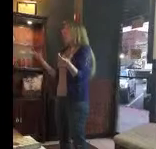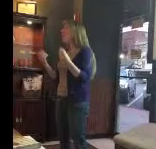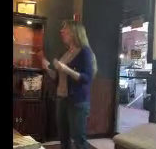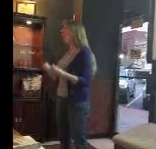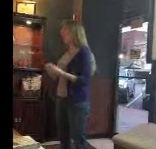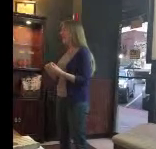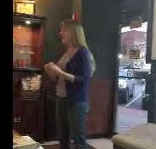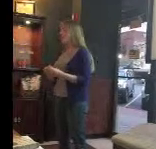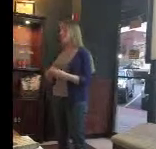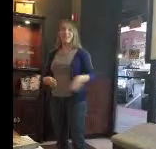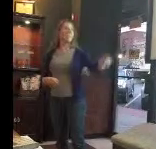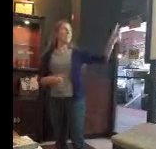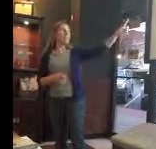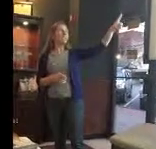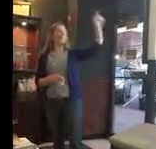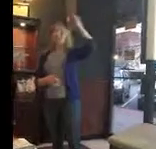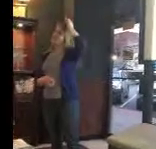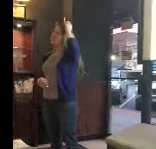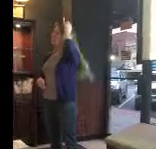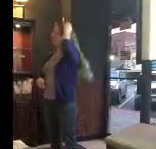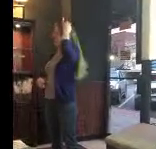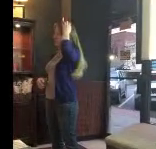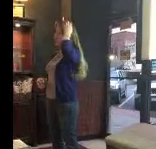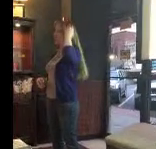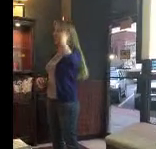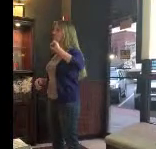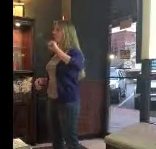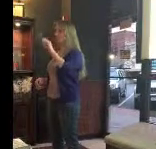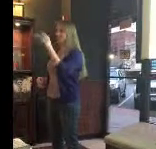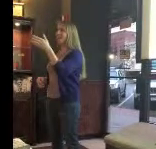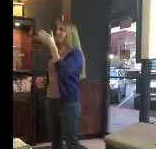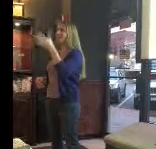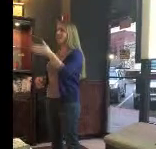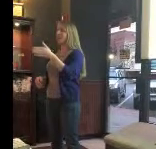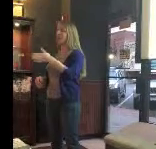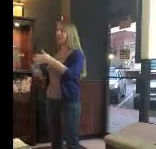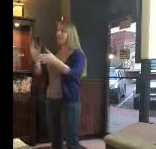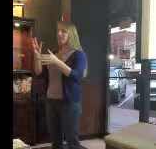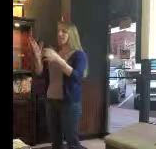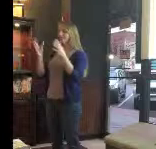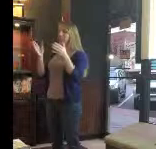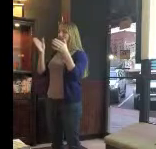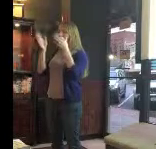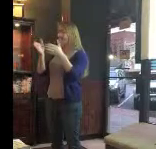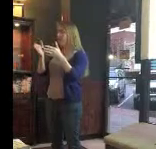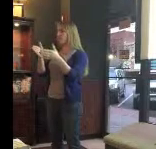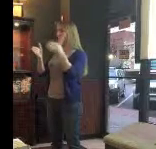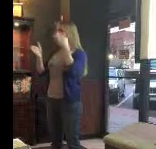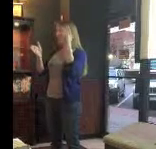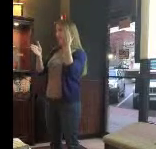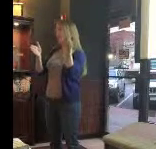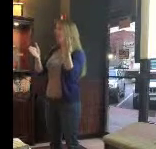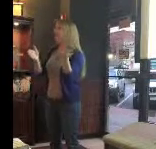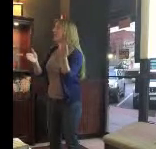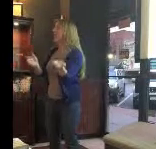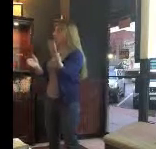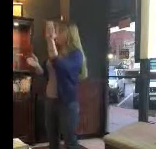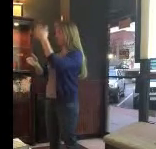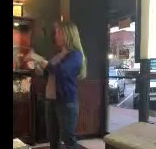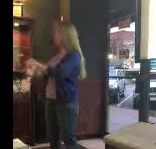small of an amount to actually see. And that's what this limit of detection has to deal with. It's exactly what it sounds like. There's a limit where they can't detect values smaller